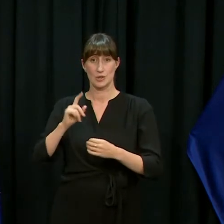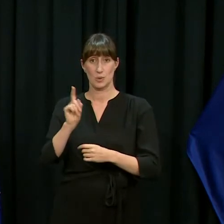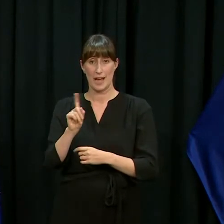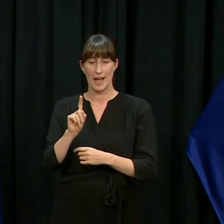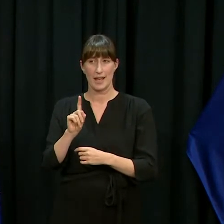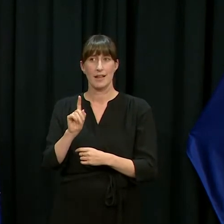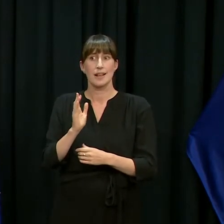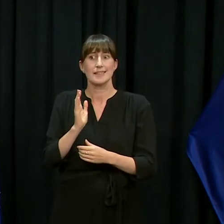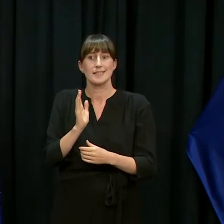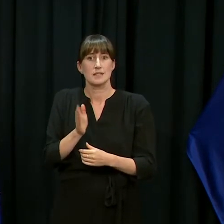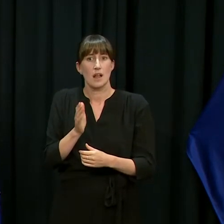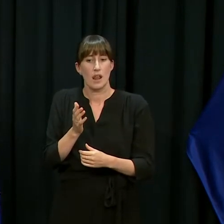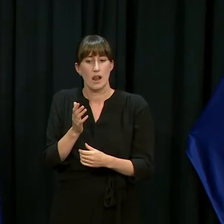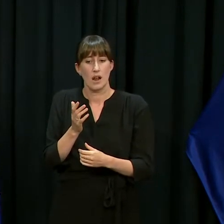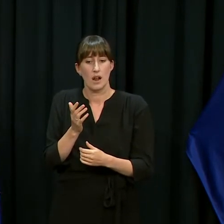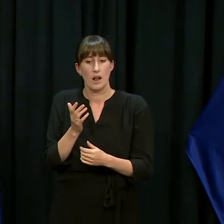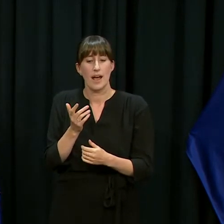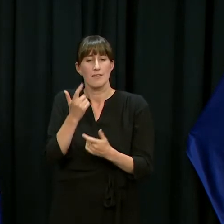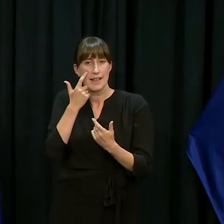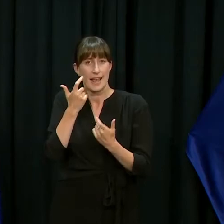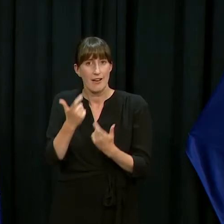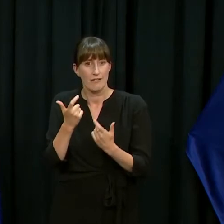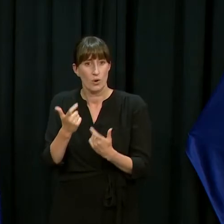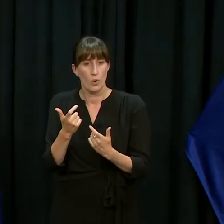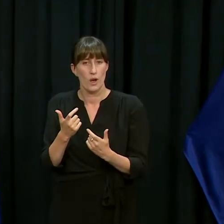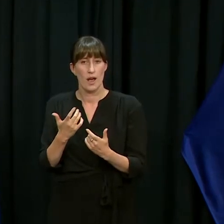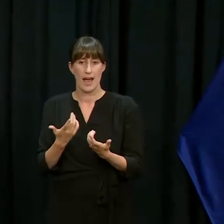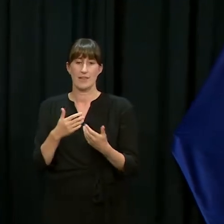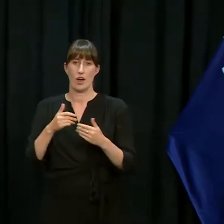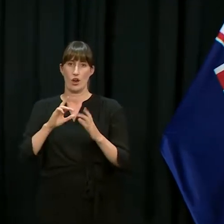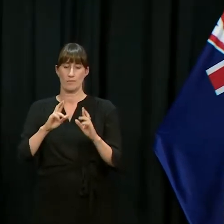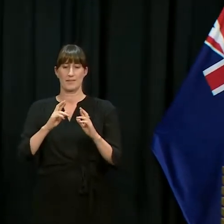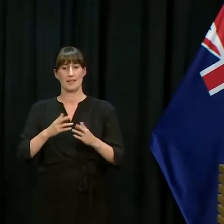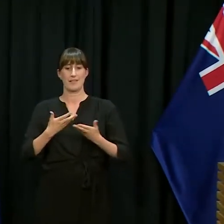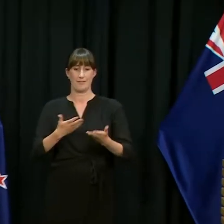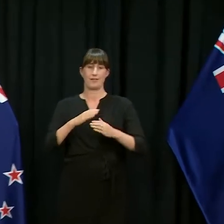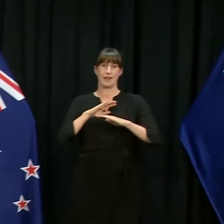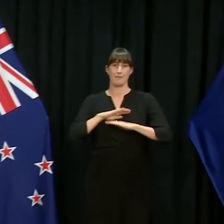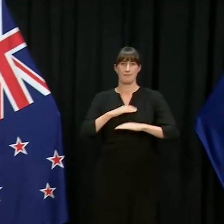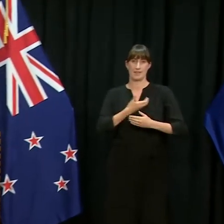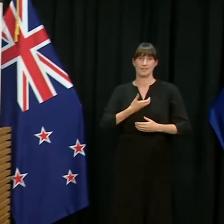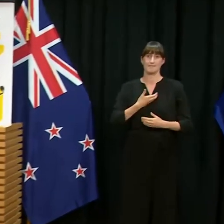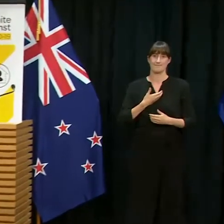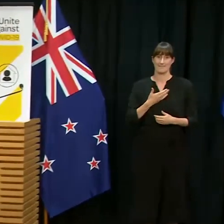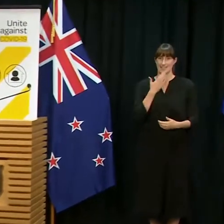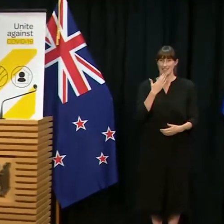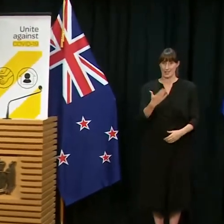caution in it, and that gives me a level of comfort. Thanks, everyone. Thank you.